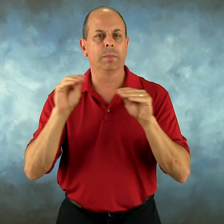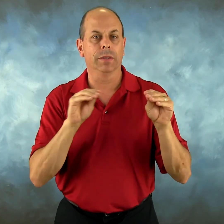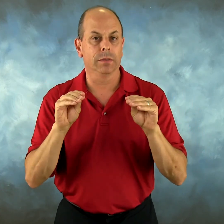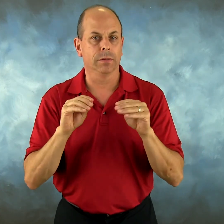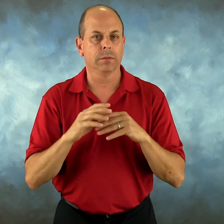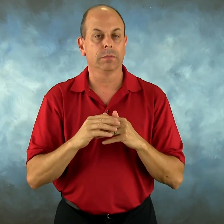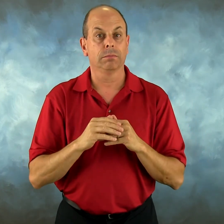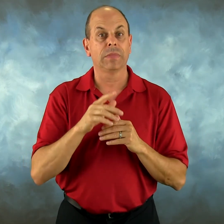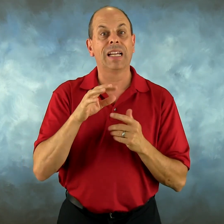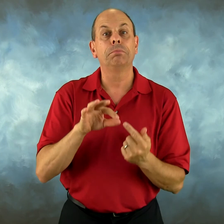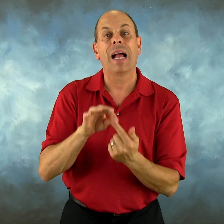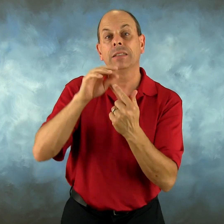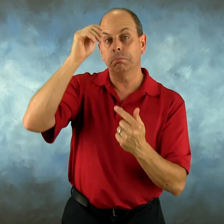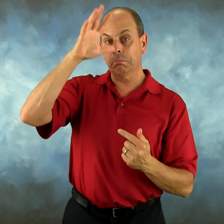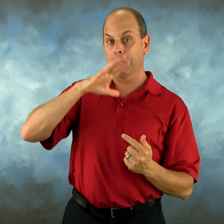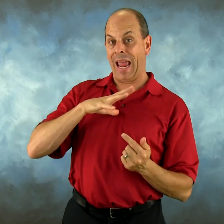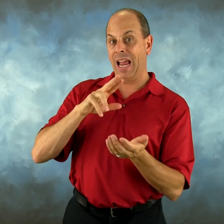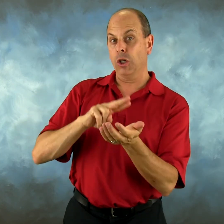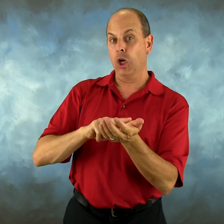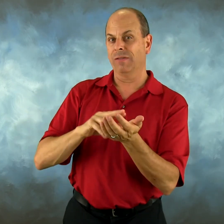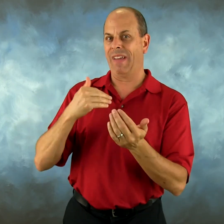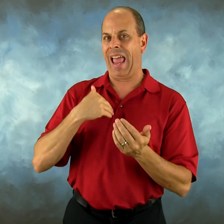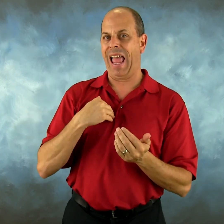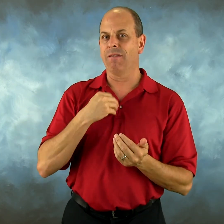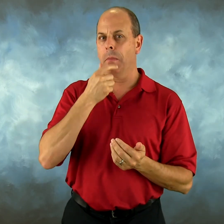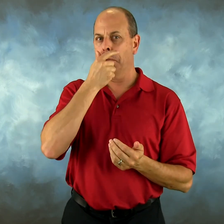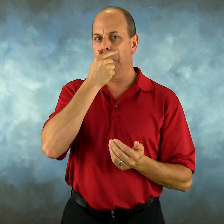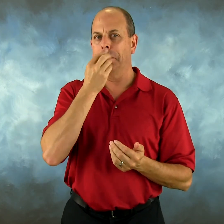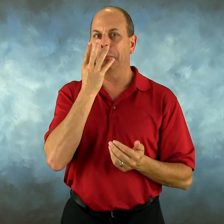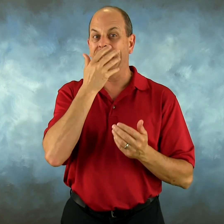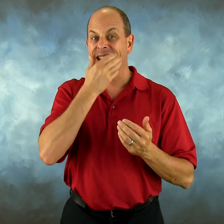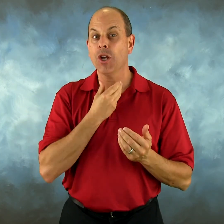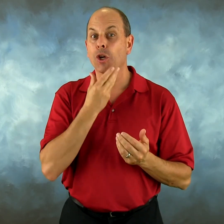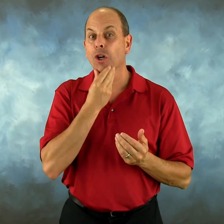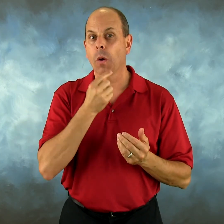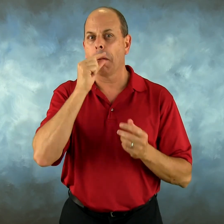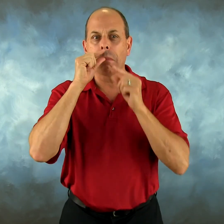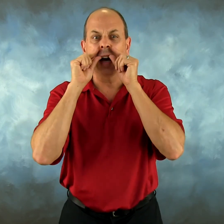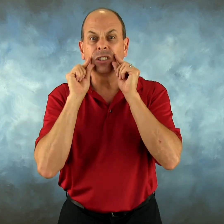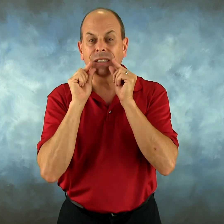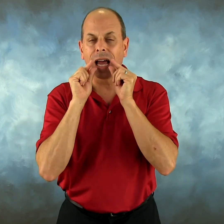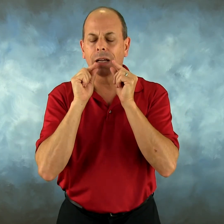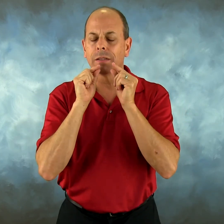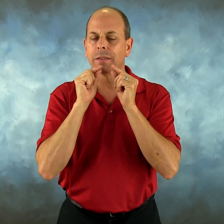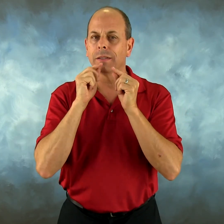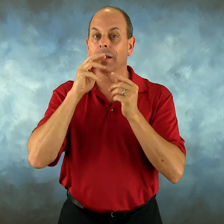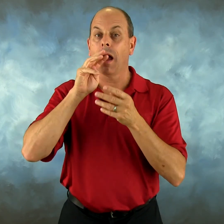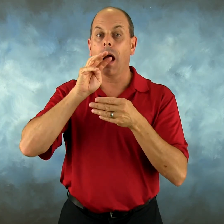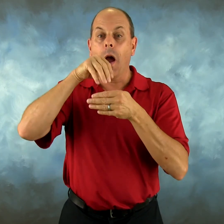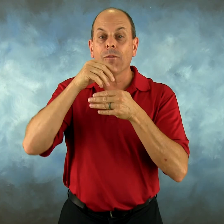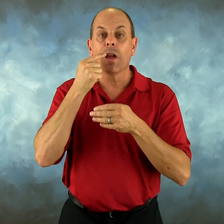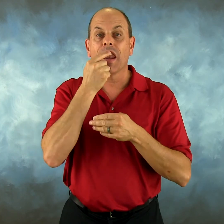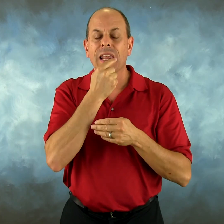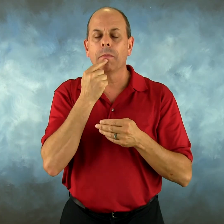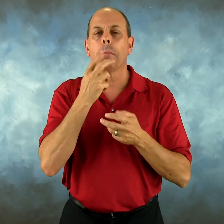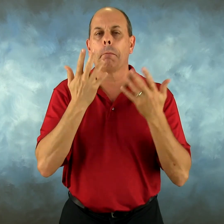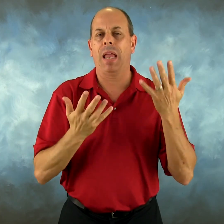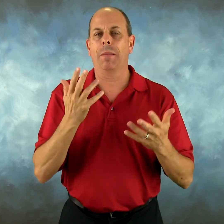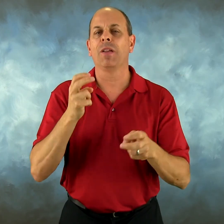yours, your mouth movements or your facial expressions. Especially if you have a male nurse with